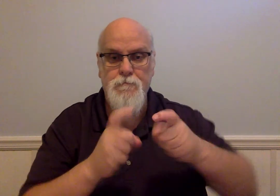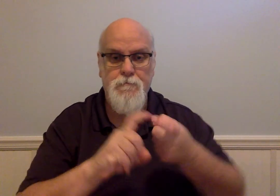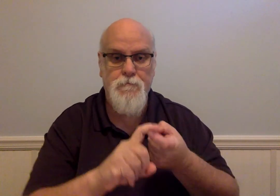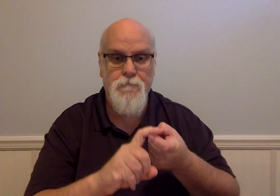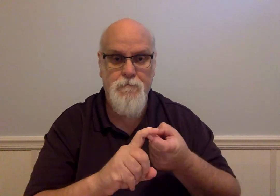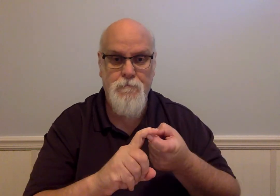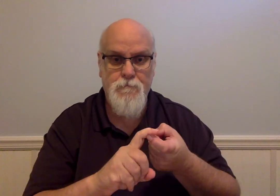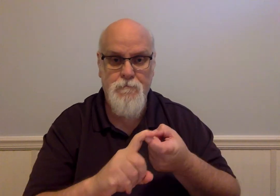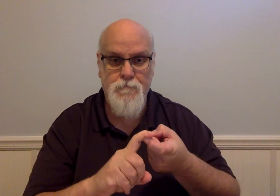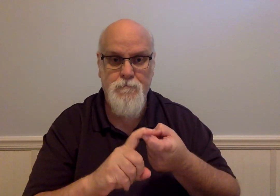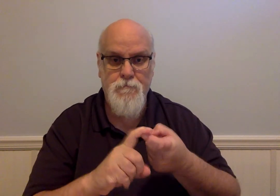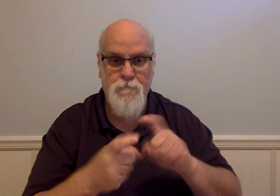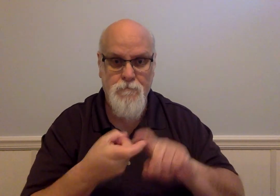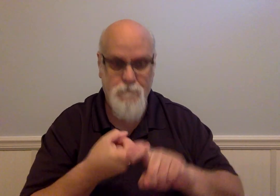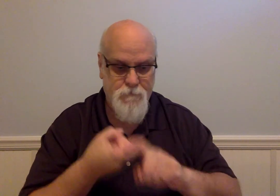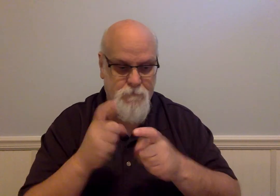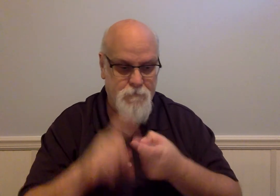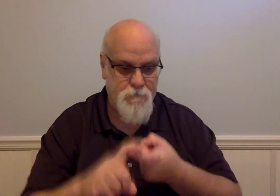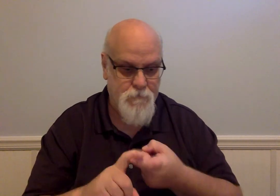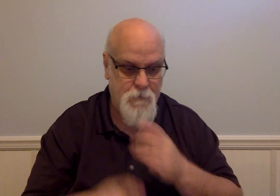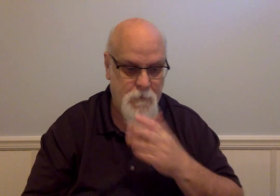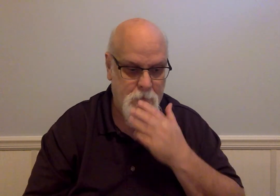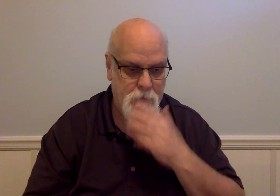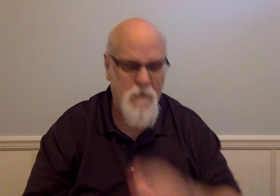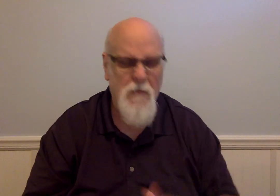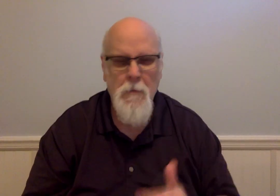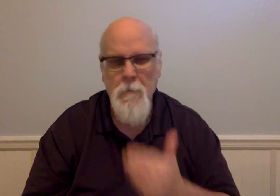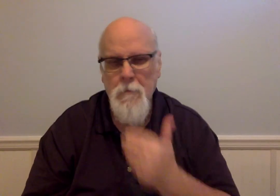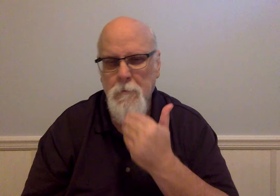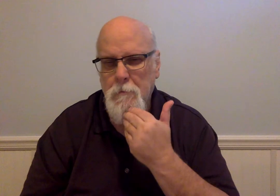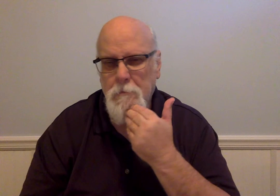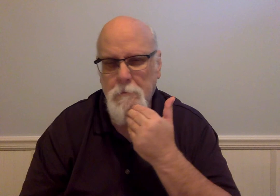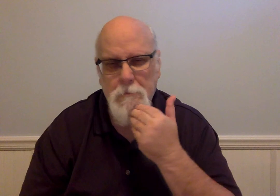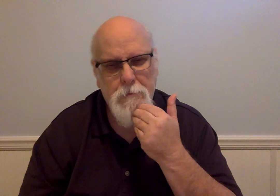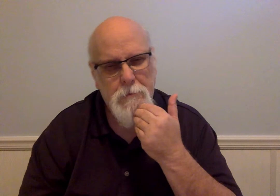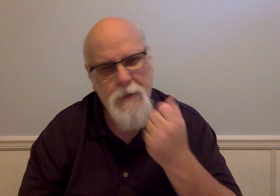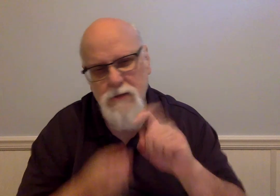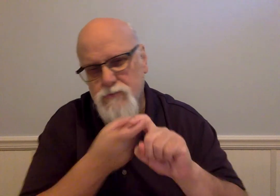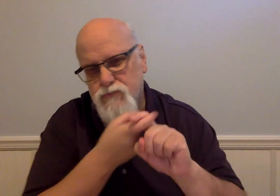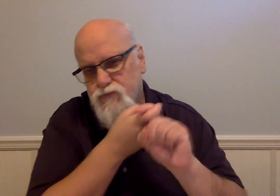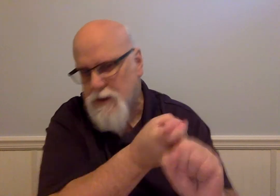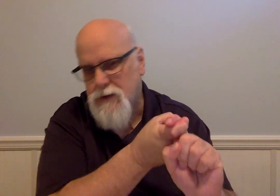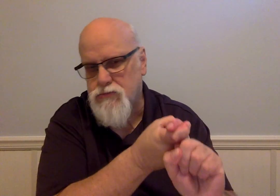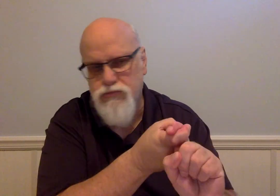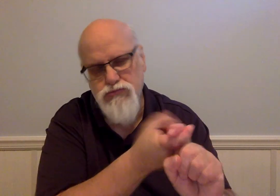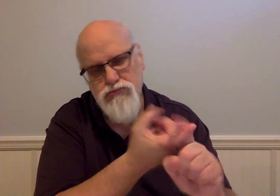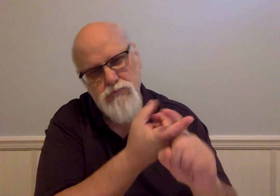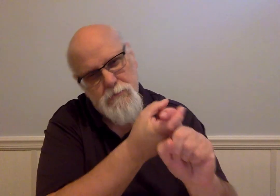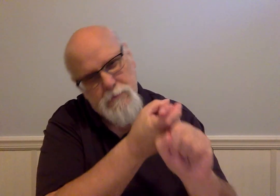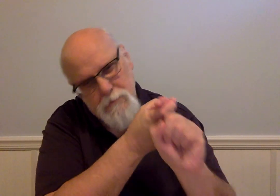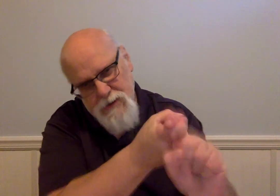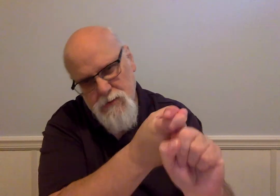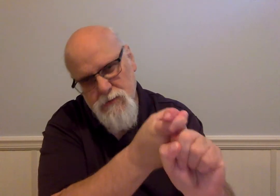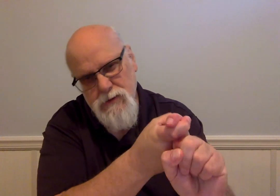So you twist those, friend. You twist to X. Now if they're your best friend, man, you're like tight. You